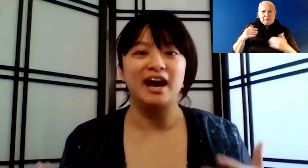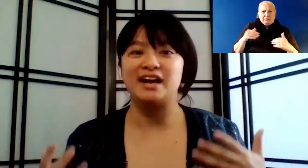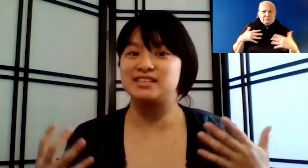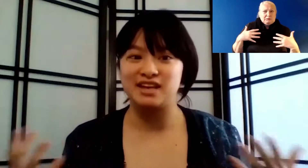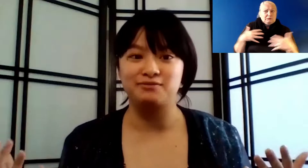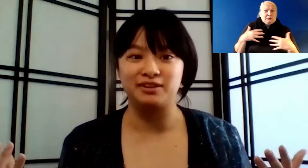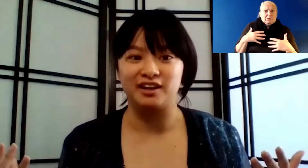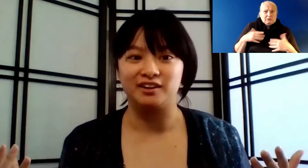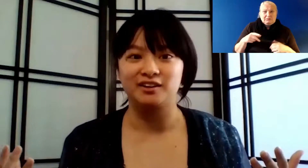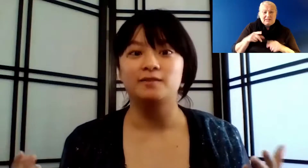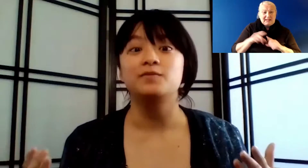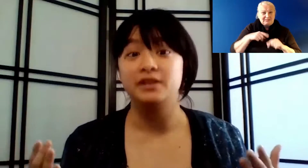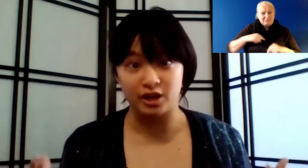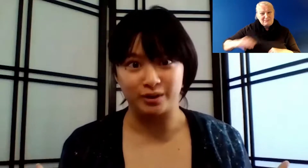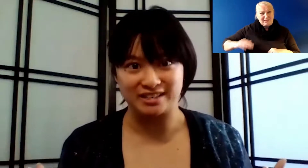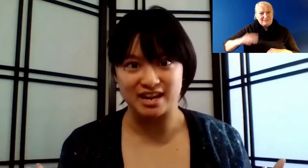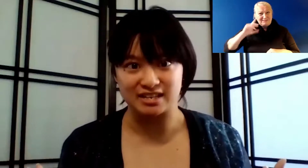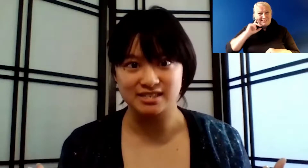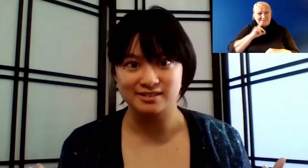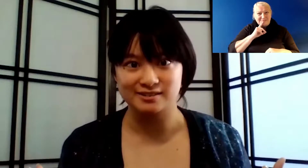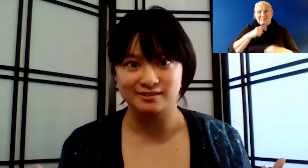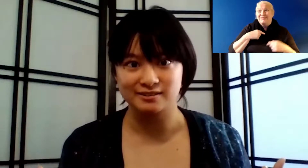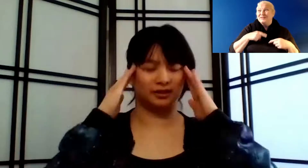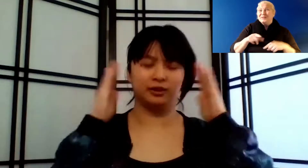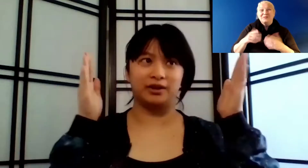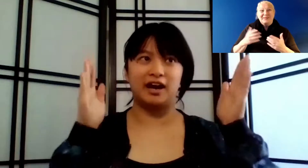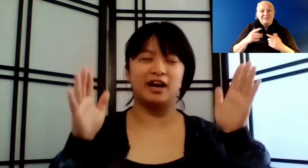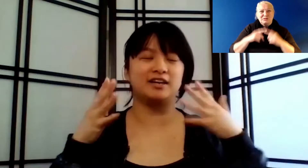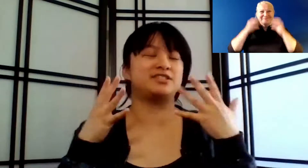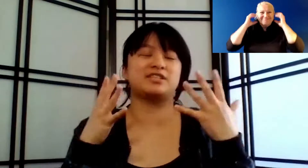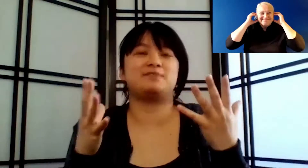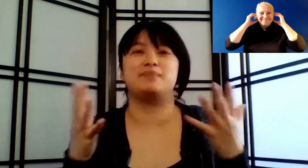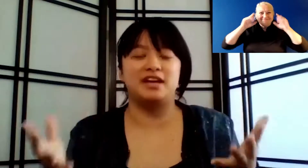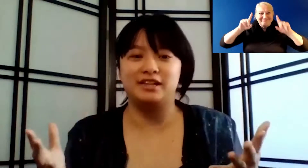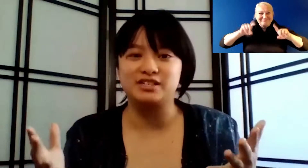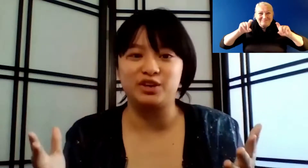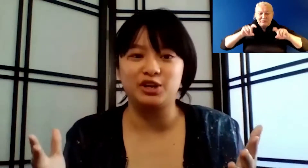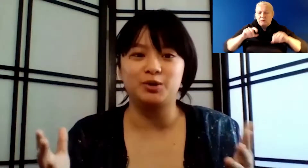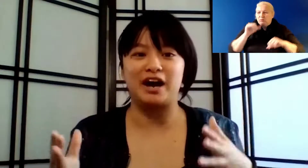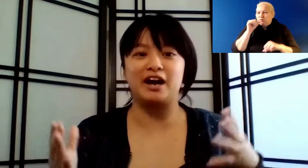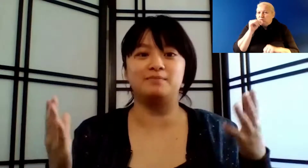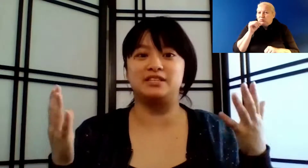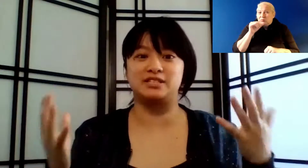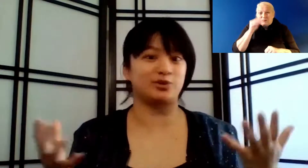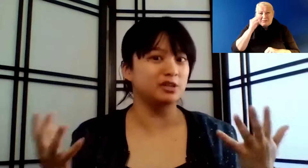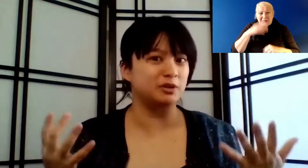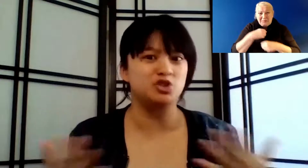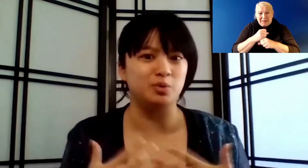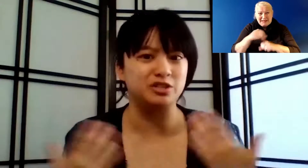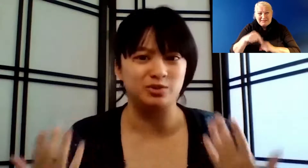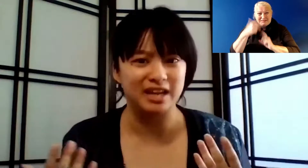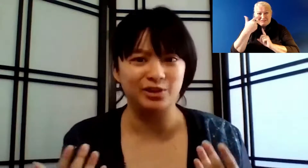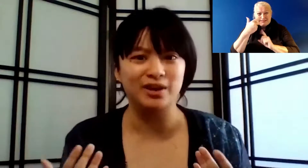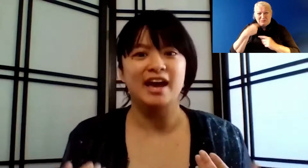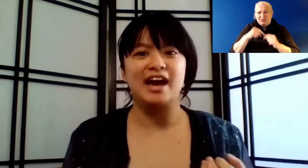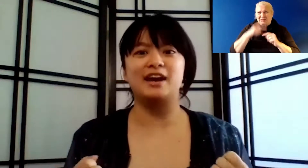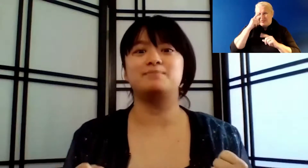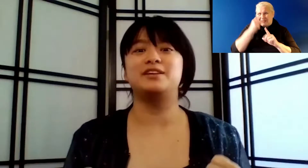as a deaf kid, hearing tests. Look, just in making this video, I'm starting to put 2 and 2 together, and I'm